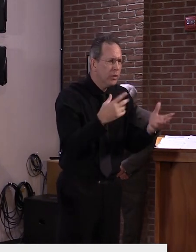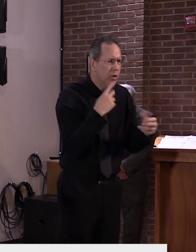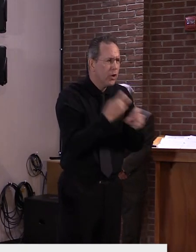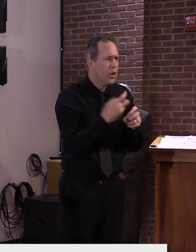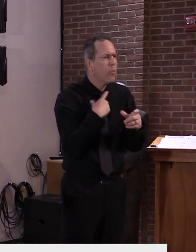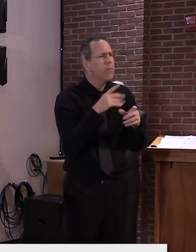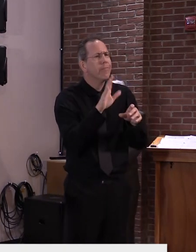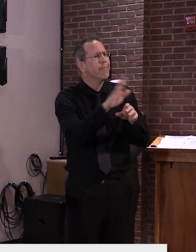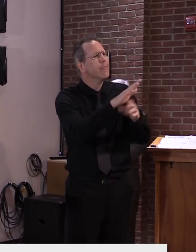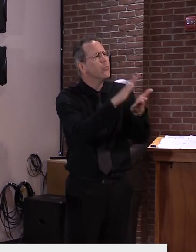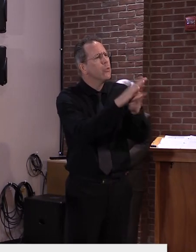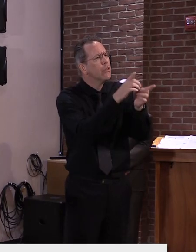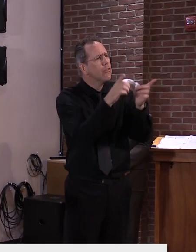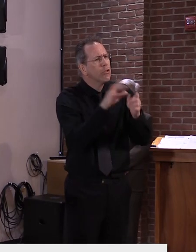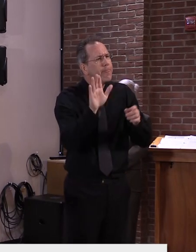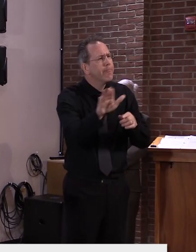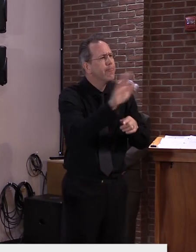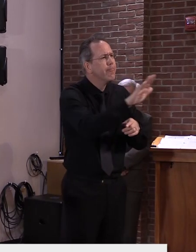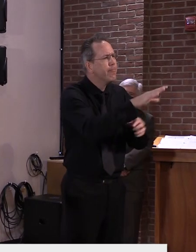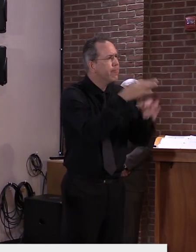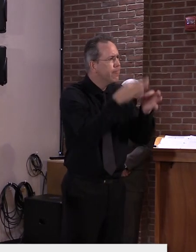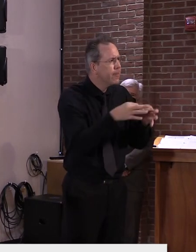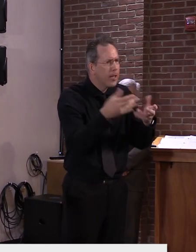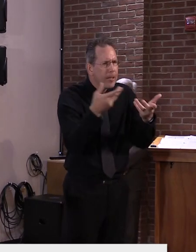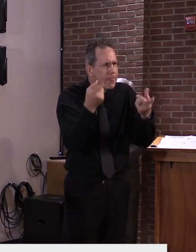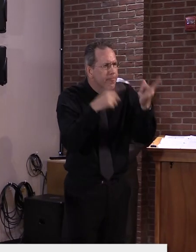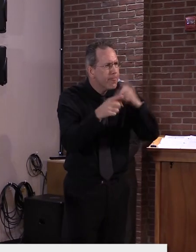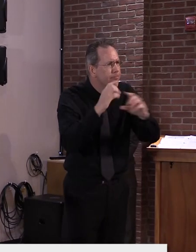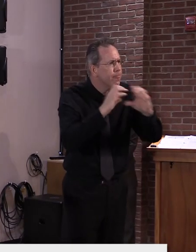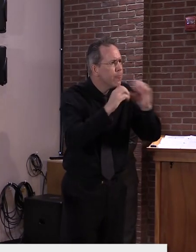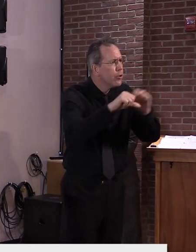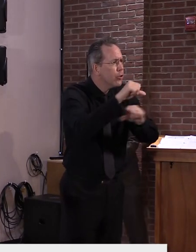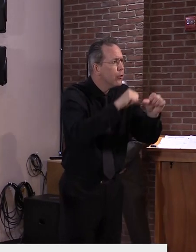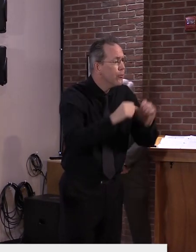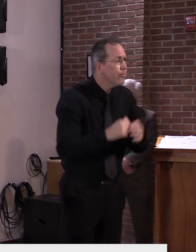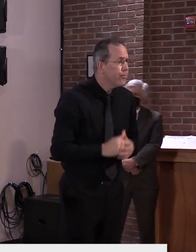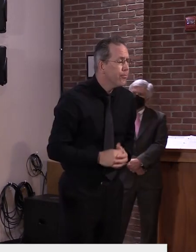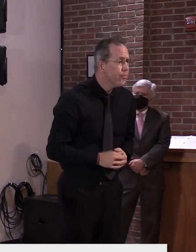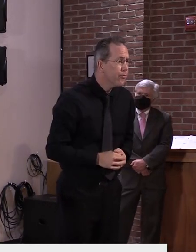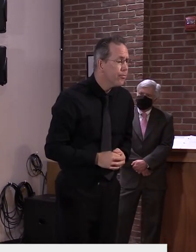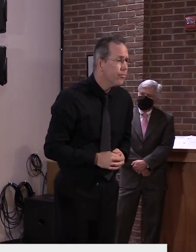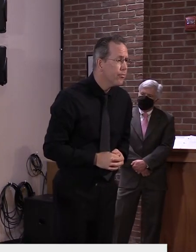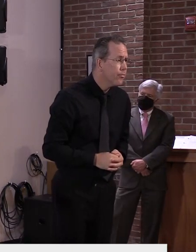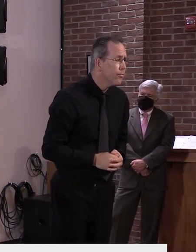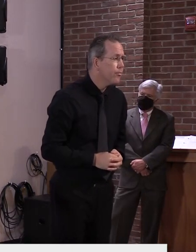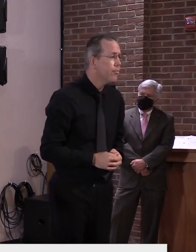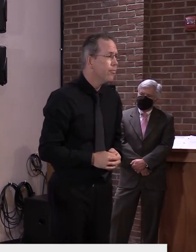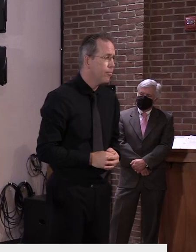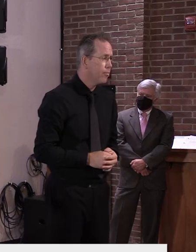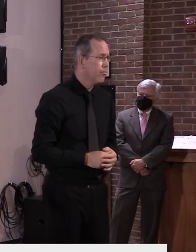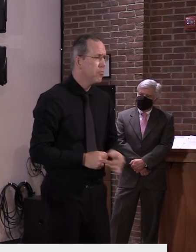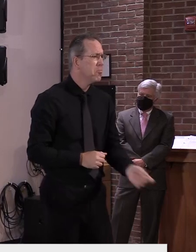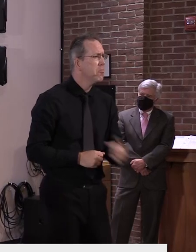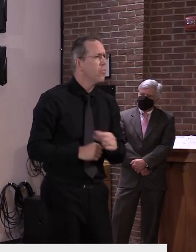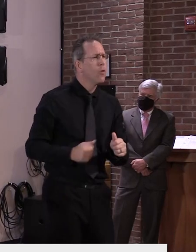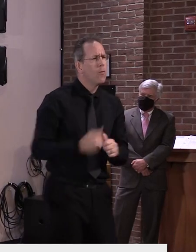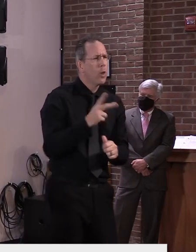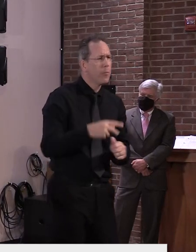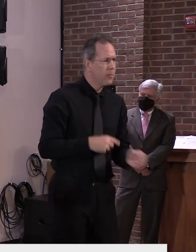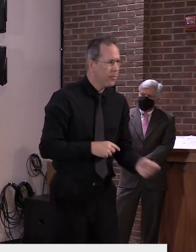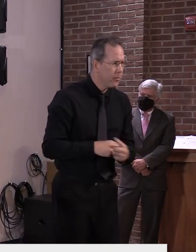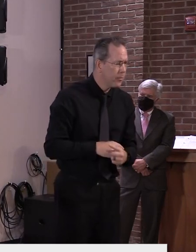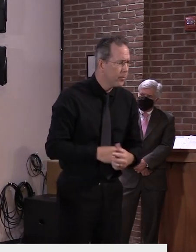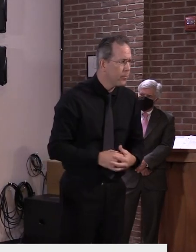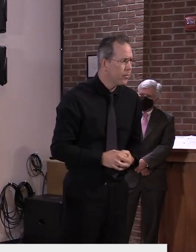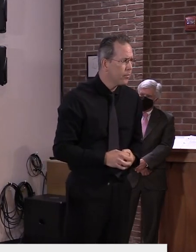communities. Great. Thank you. And a follow-up, Dr. Levine, if Governor Scott is